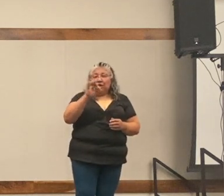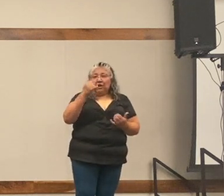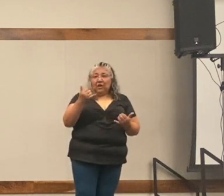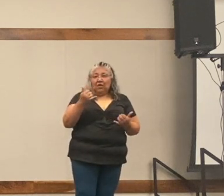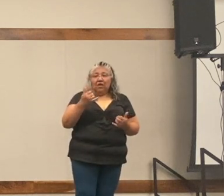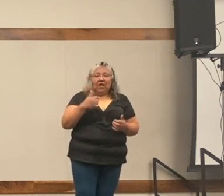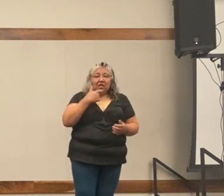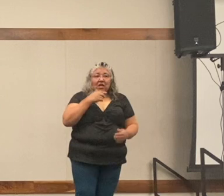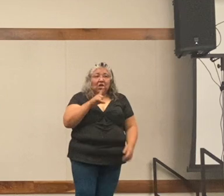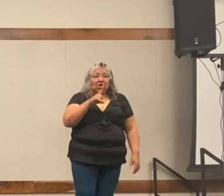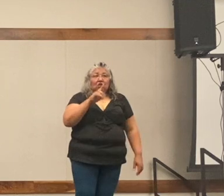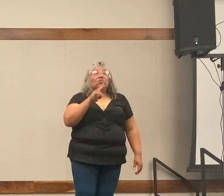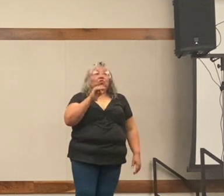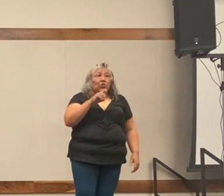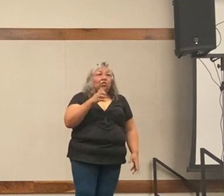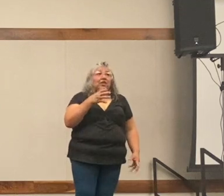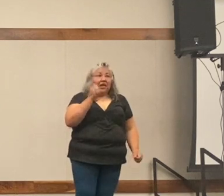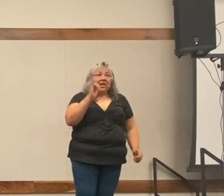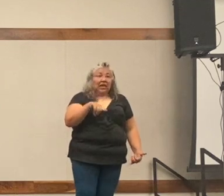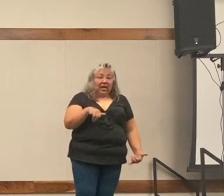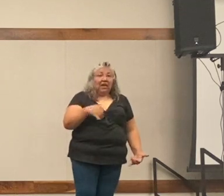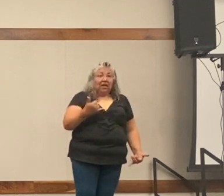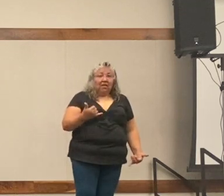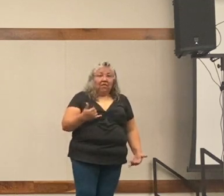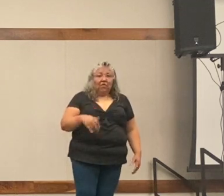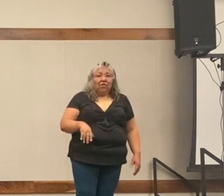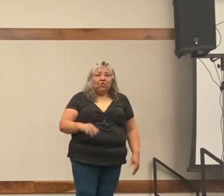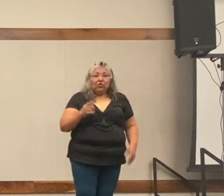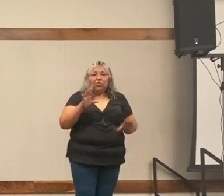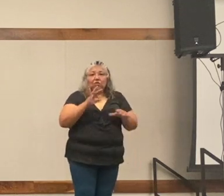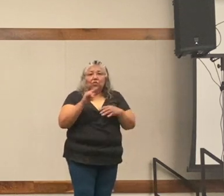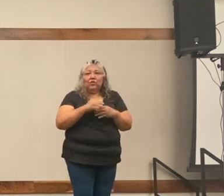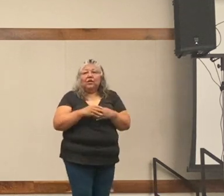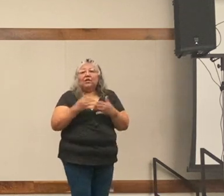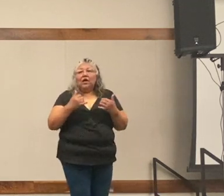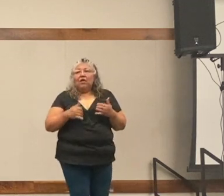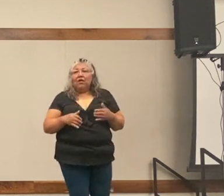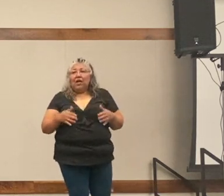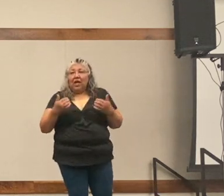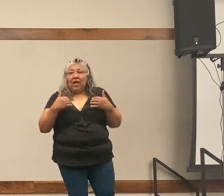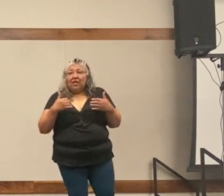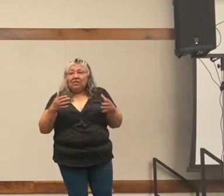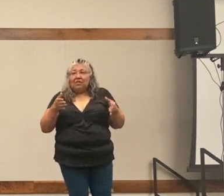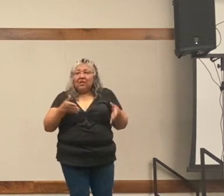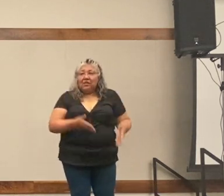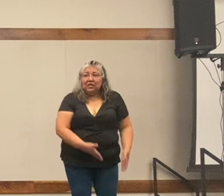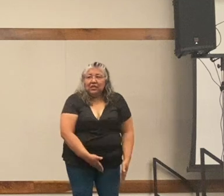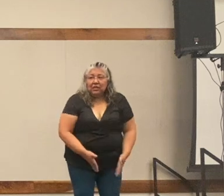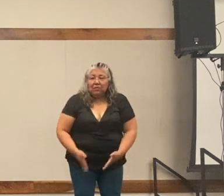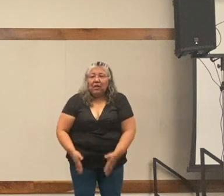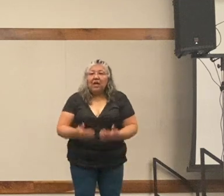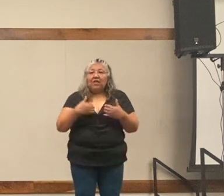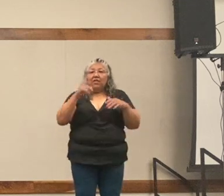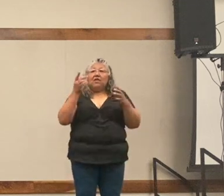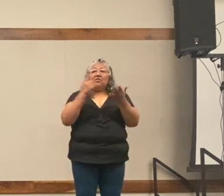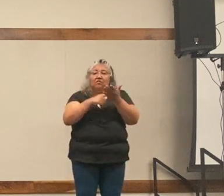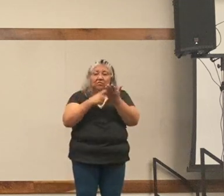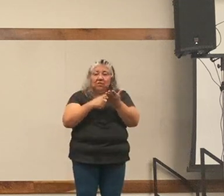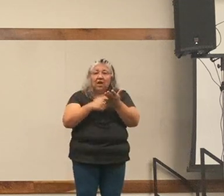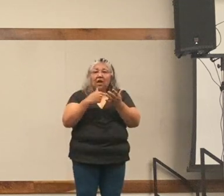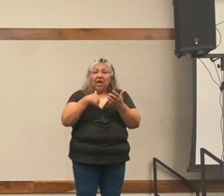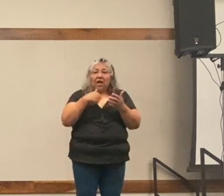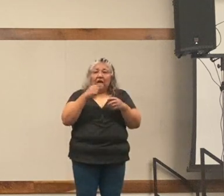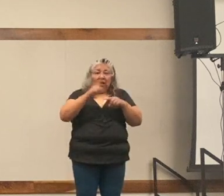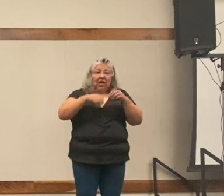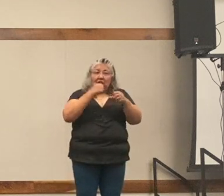was like, dude, get him out, right? Just do it. So here he is, he's got these knee braces on, and he's having this conversation like, I can't support